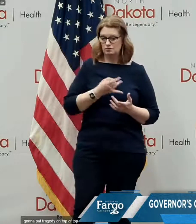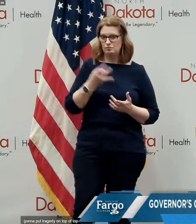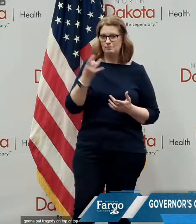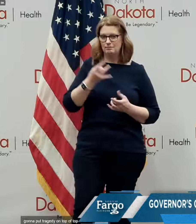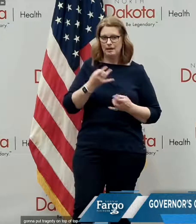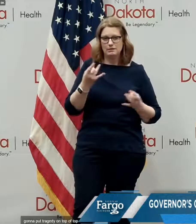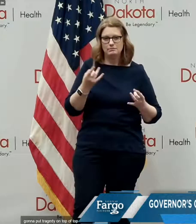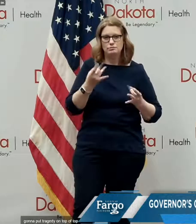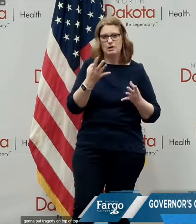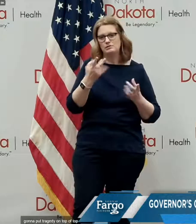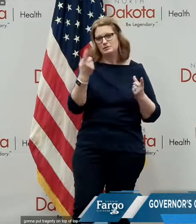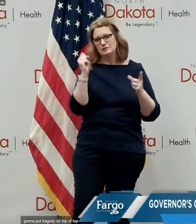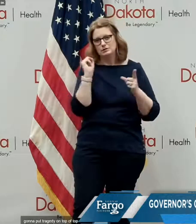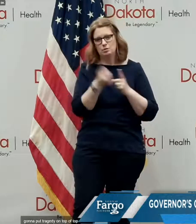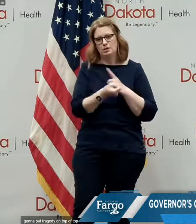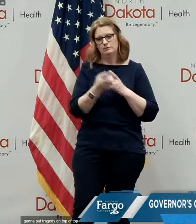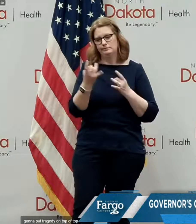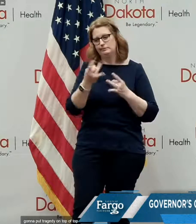tragedy.